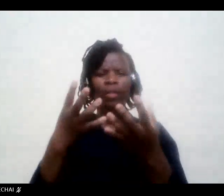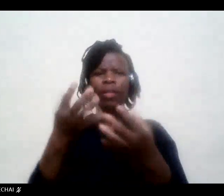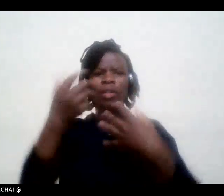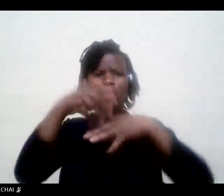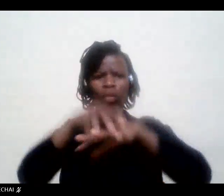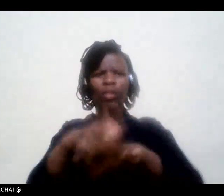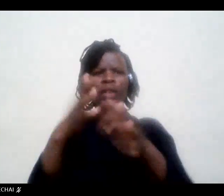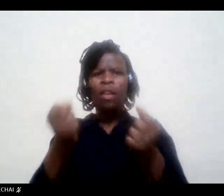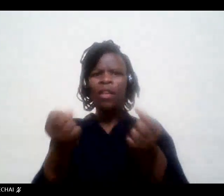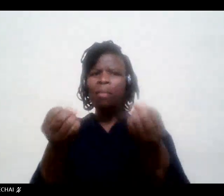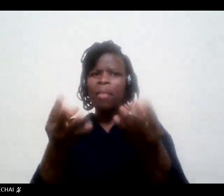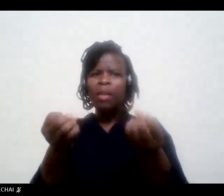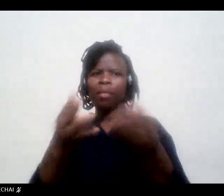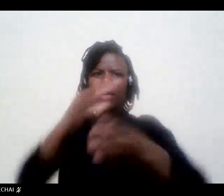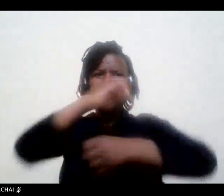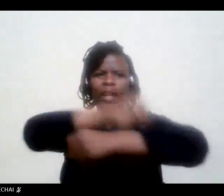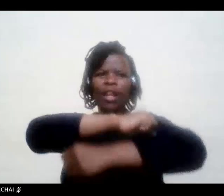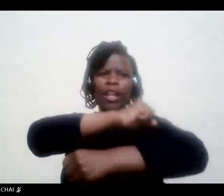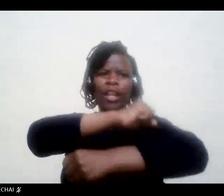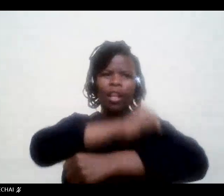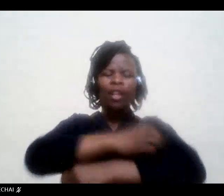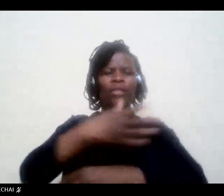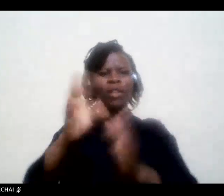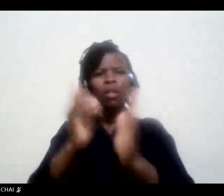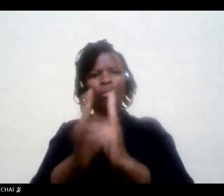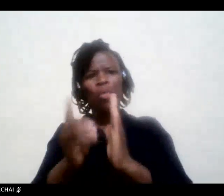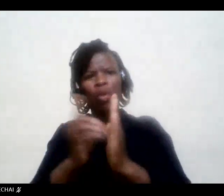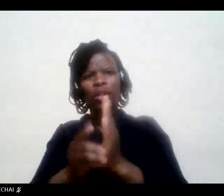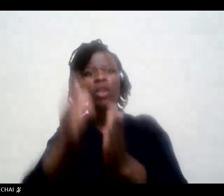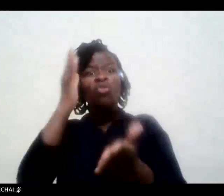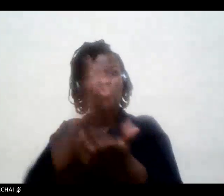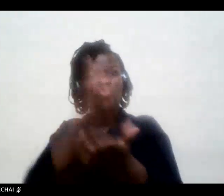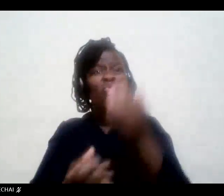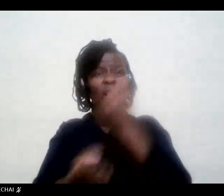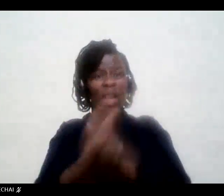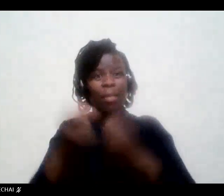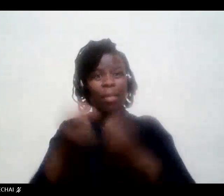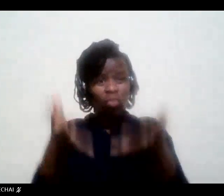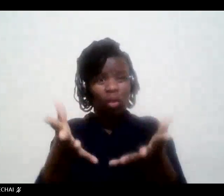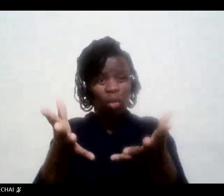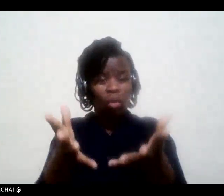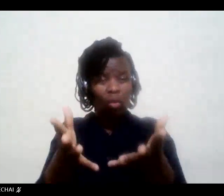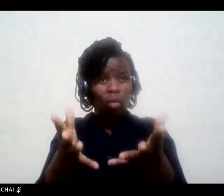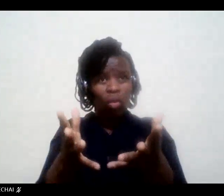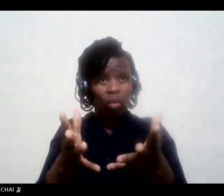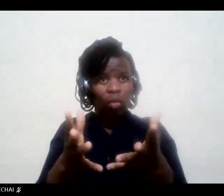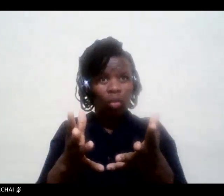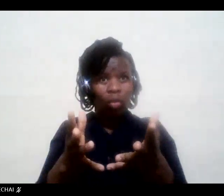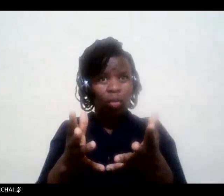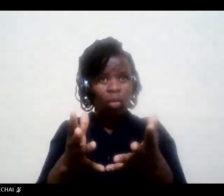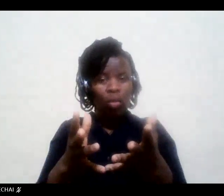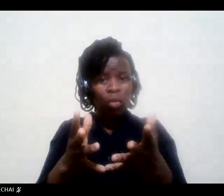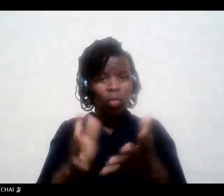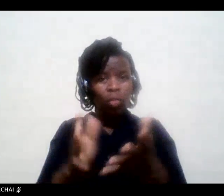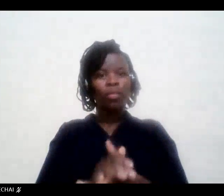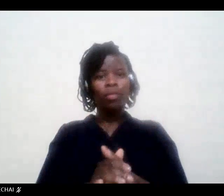saying, the policy, is it really happening? Is it? So that's why in DSC approach, we look at